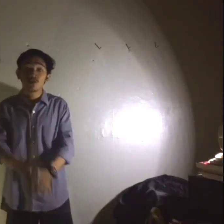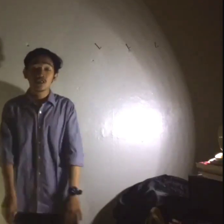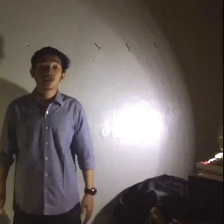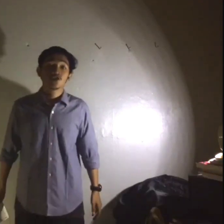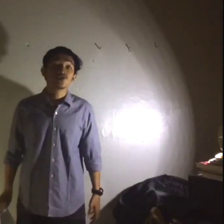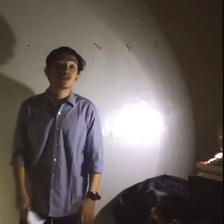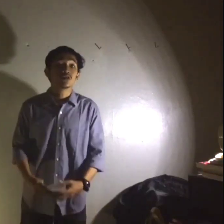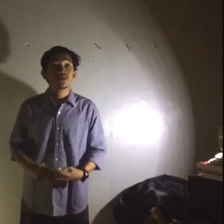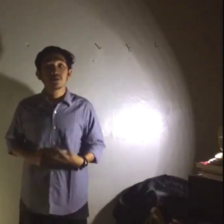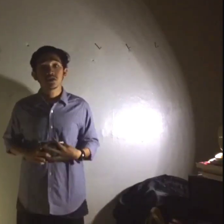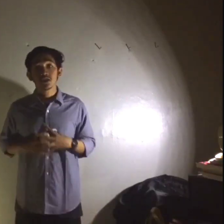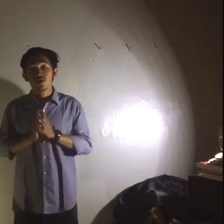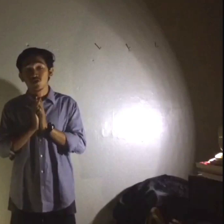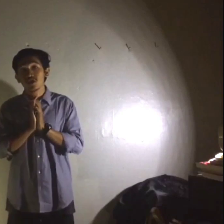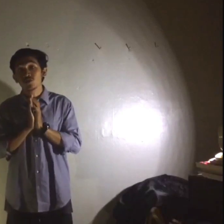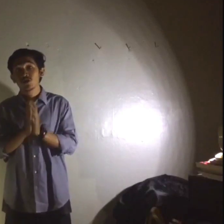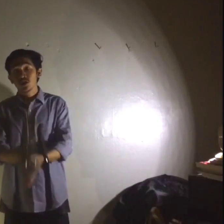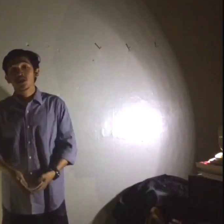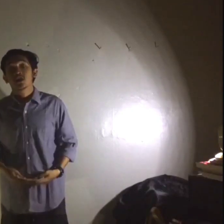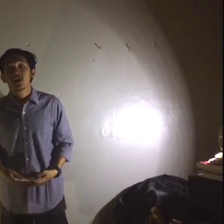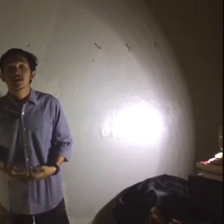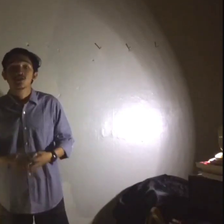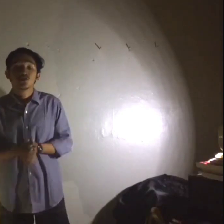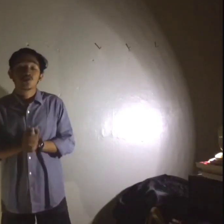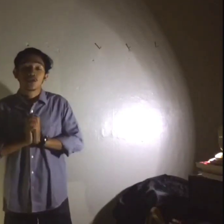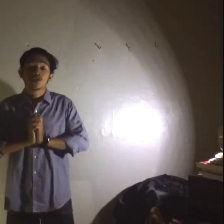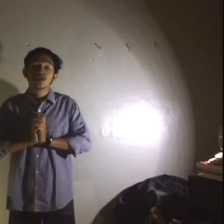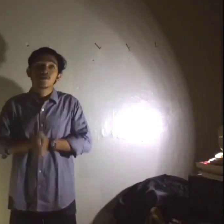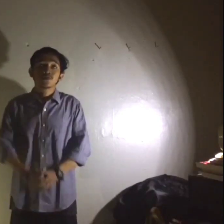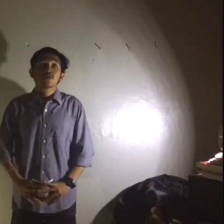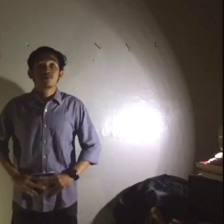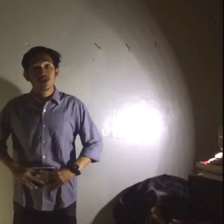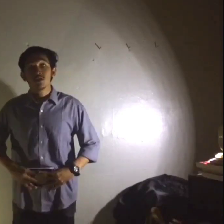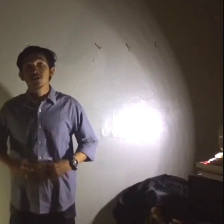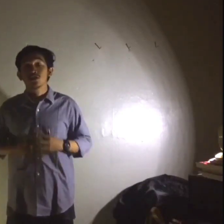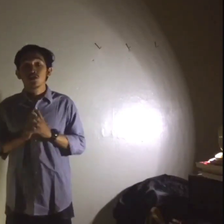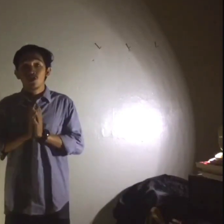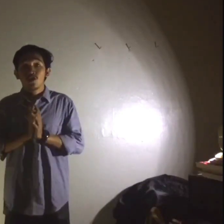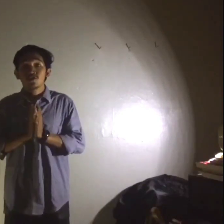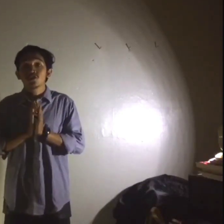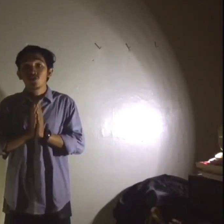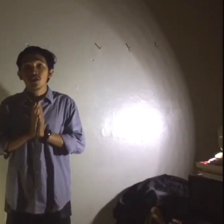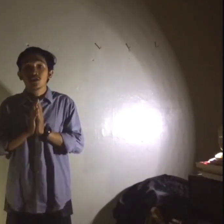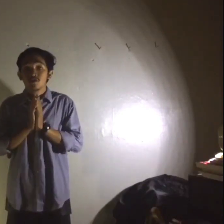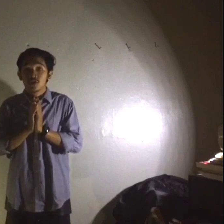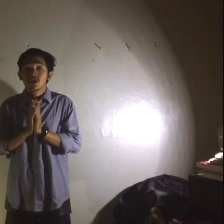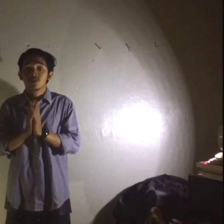me to be the Master of Ceremony and also the moderator of today's workshop.